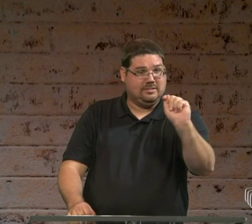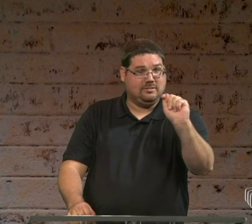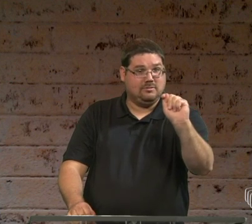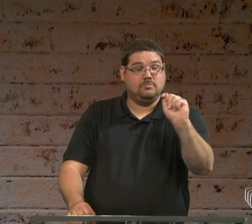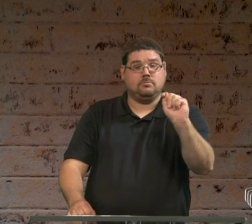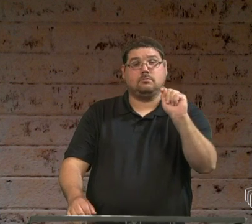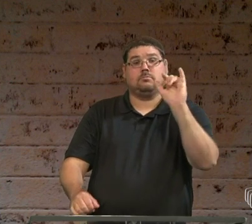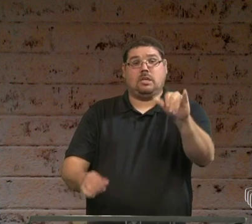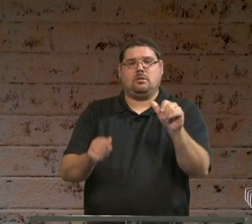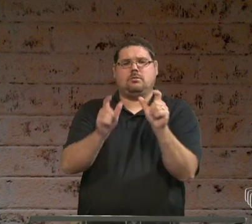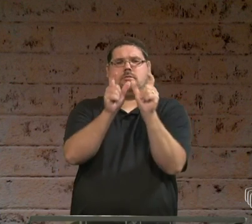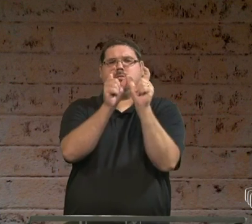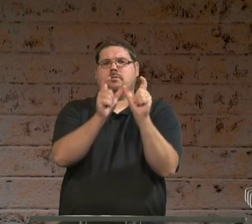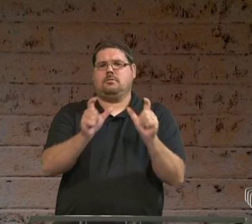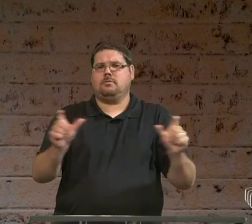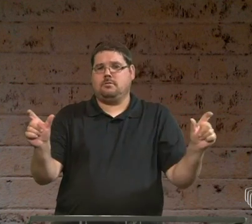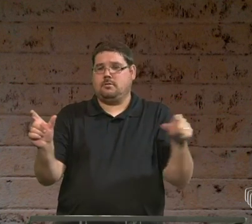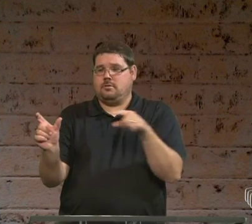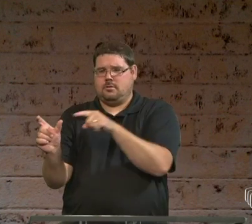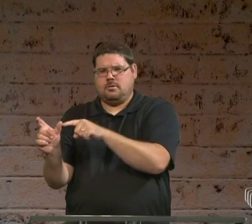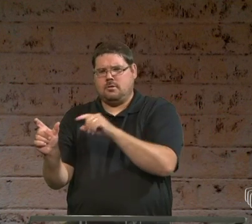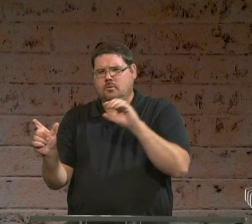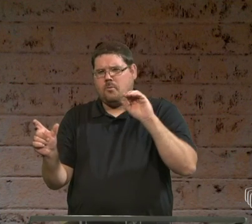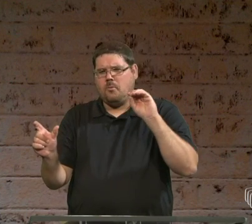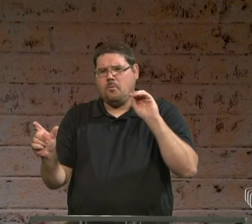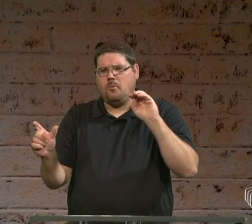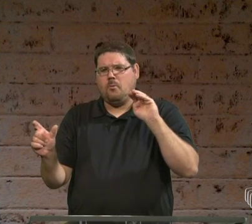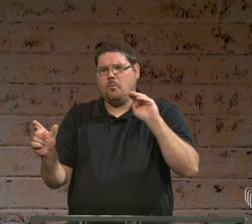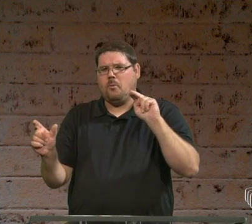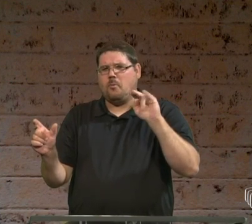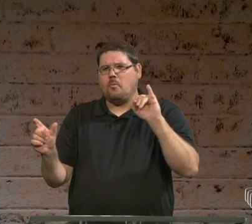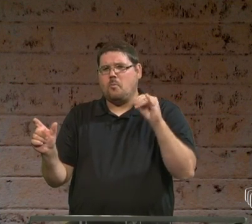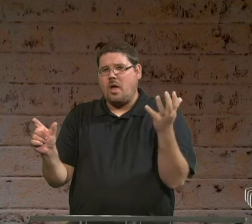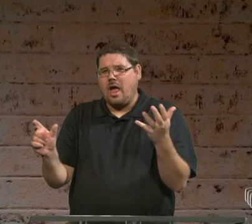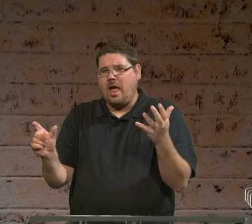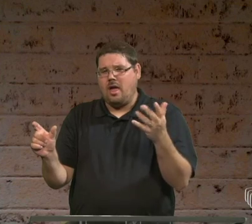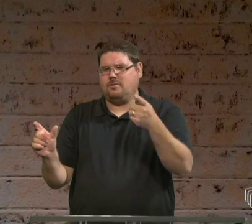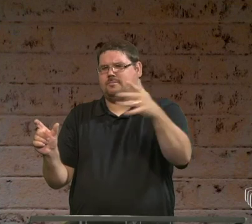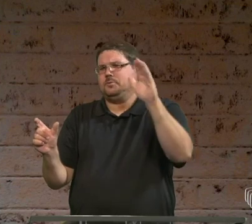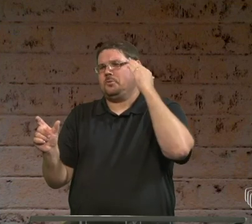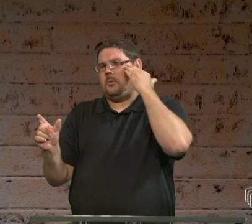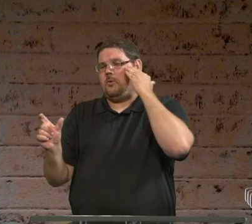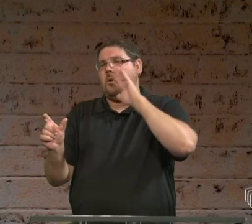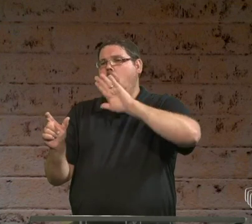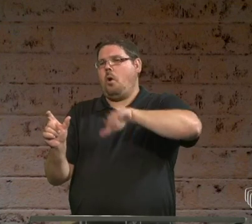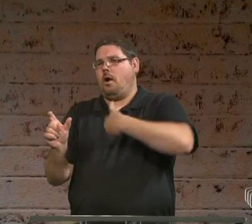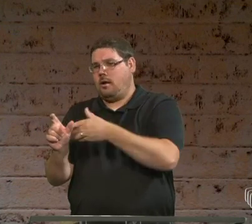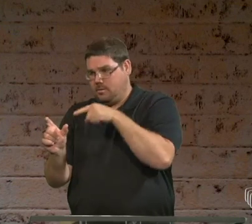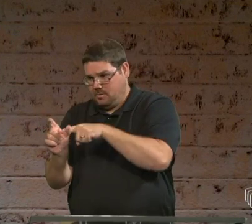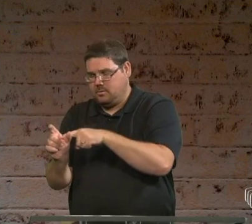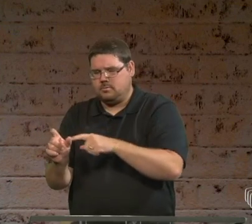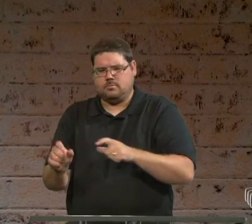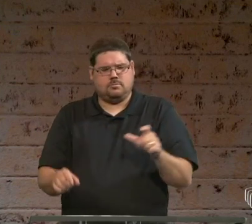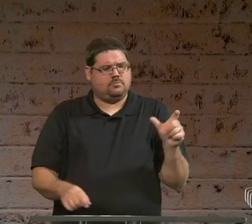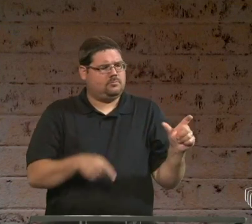Omnipresent. Now, if we divide that word into its two parts, omni, you should already know that that means